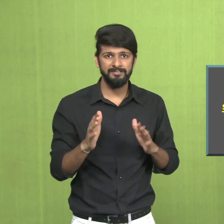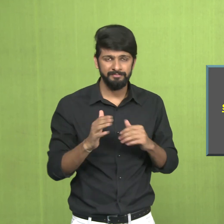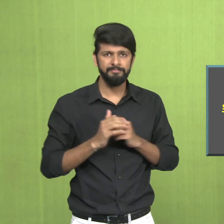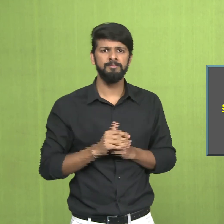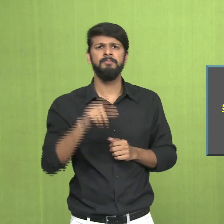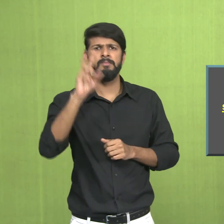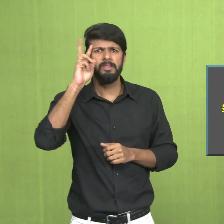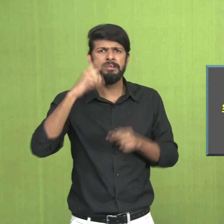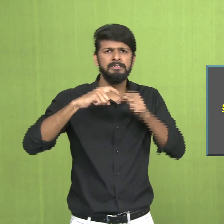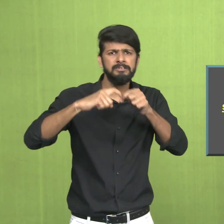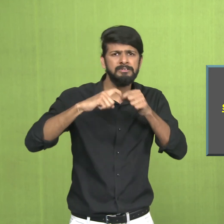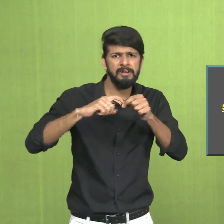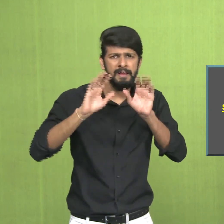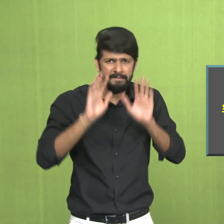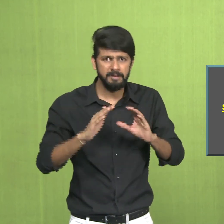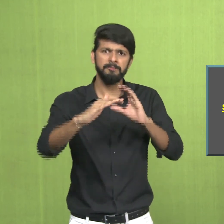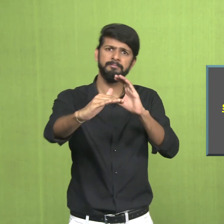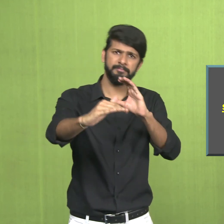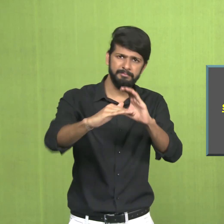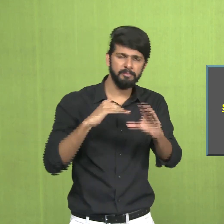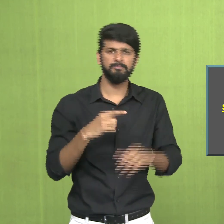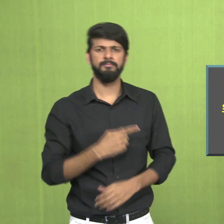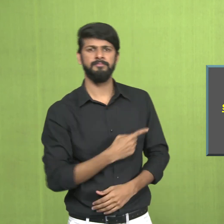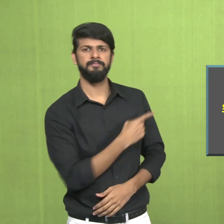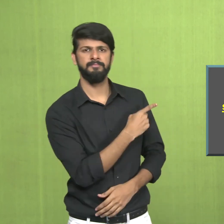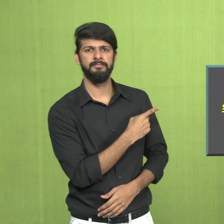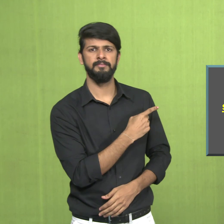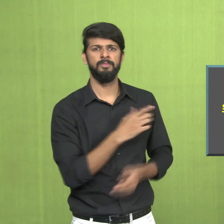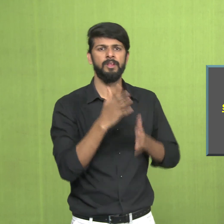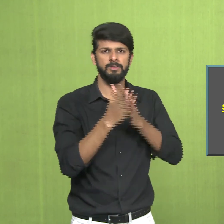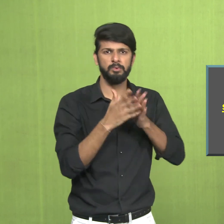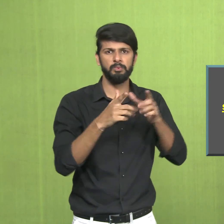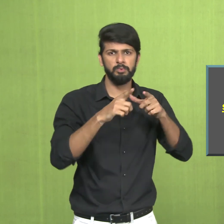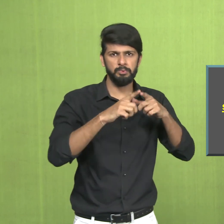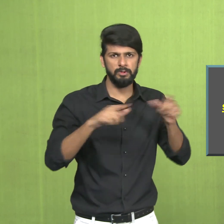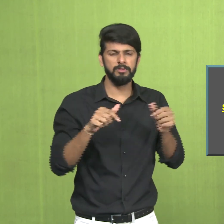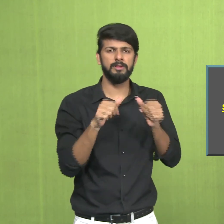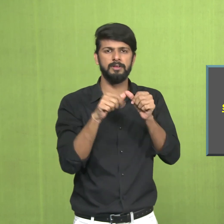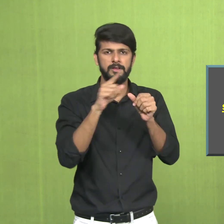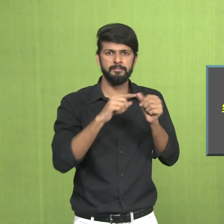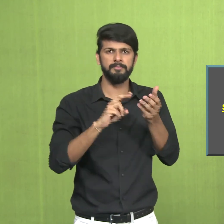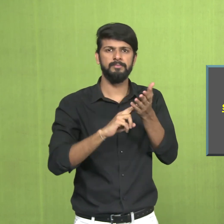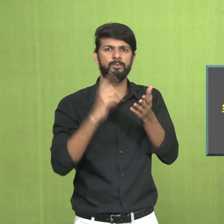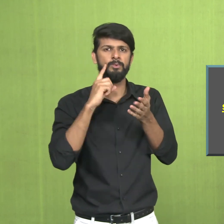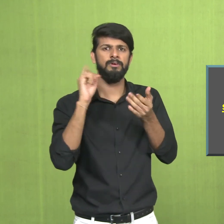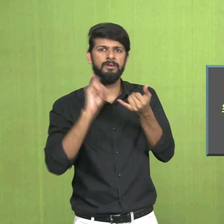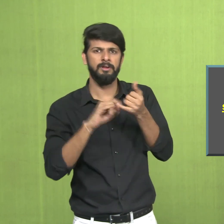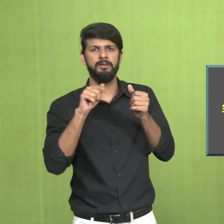I hope you enjoyed watching part 2 of the lesson and will watch all the following videos of this lesson. If you have any queries, please email